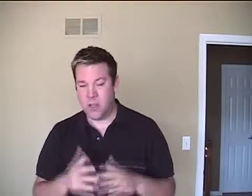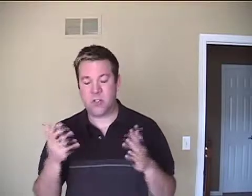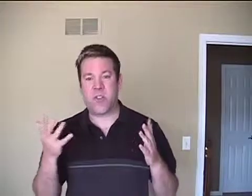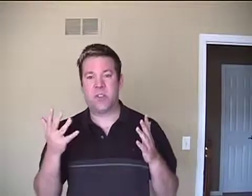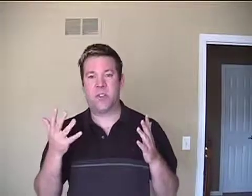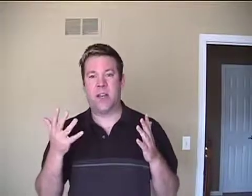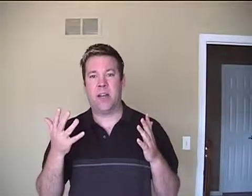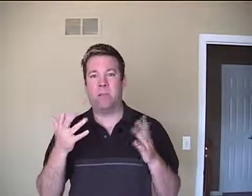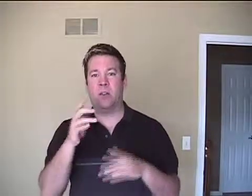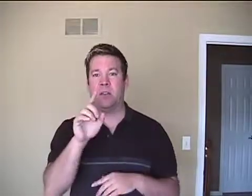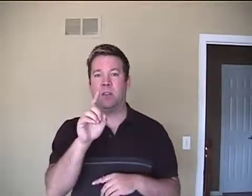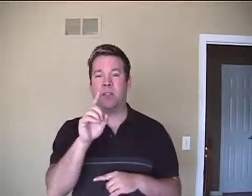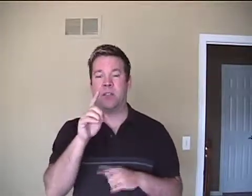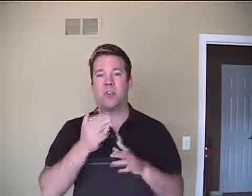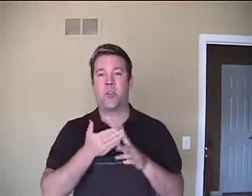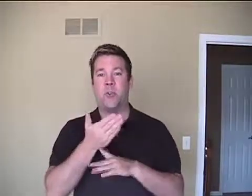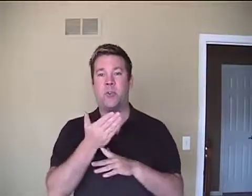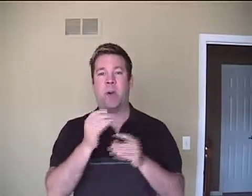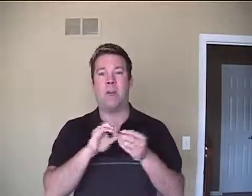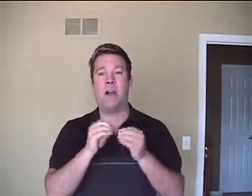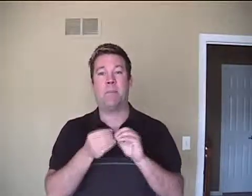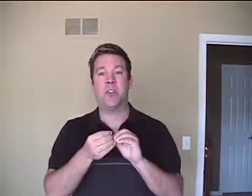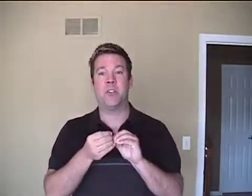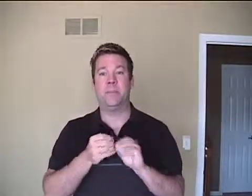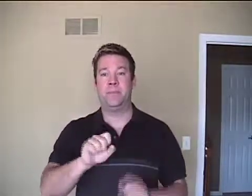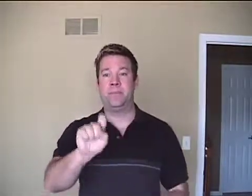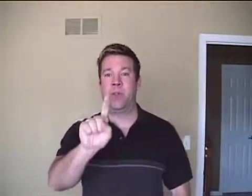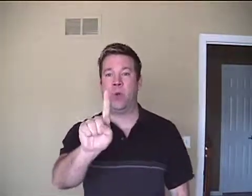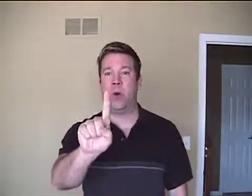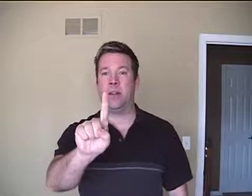So that's, let's go through our numbers. 1,